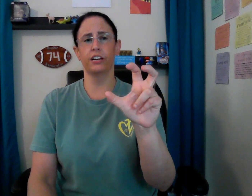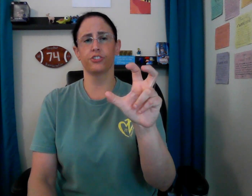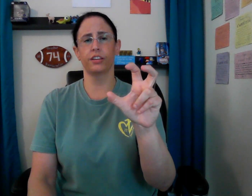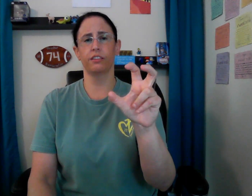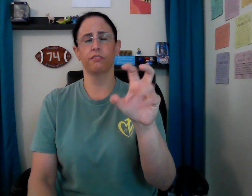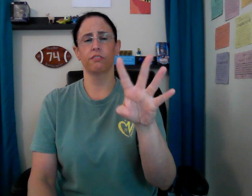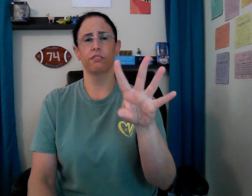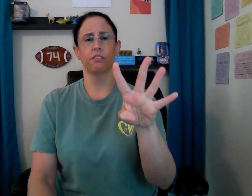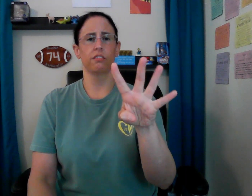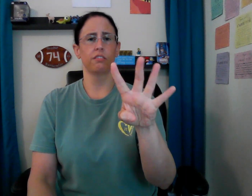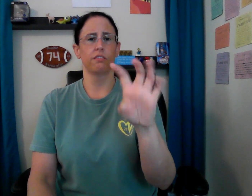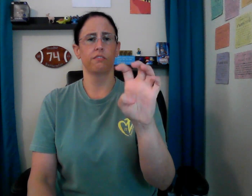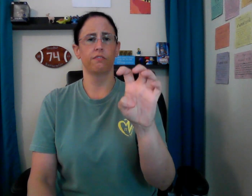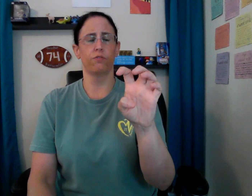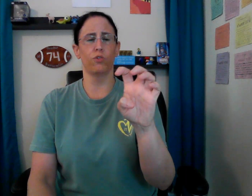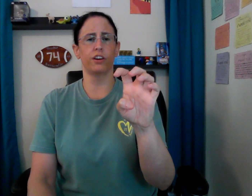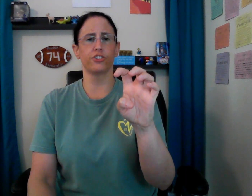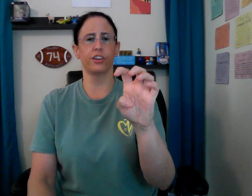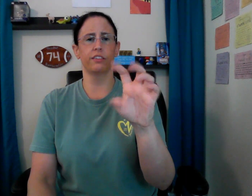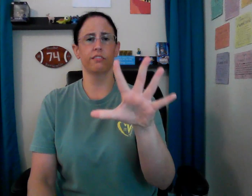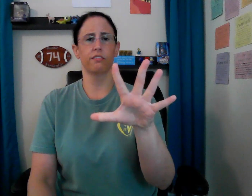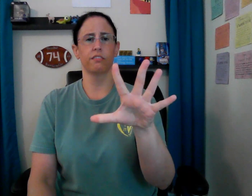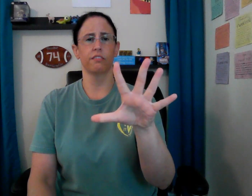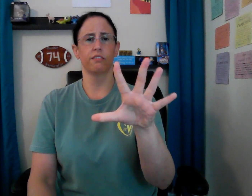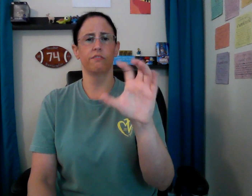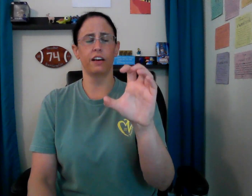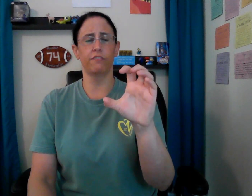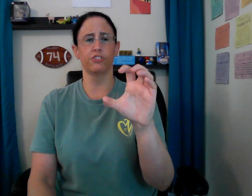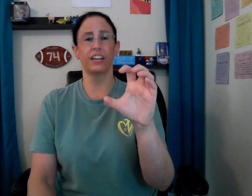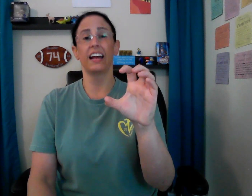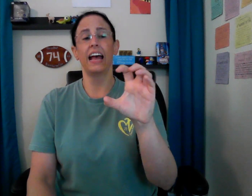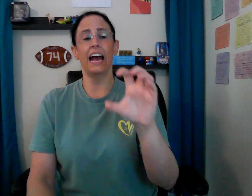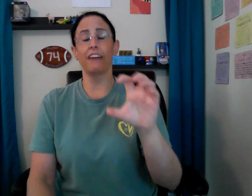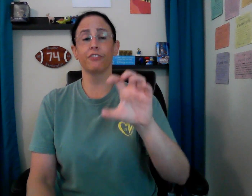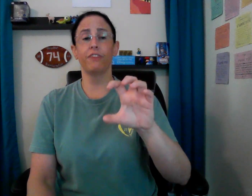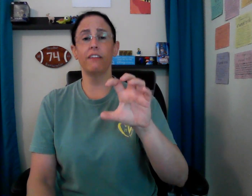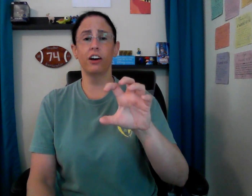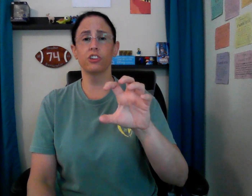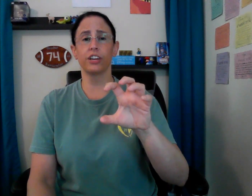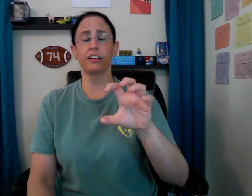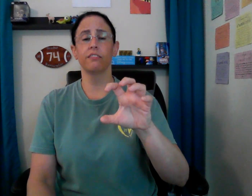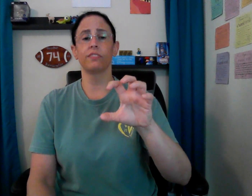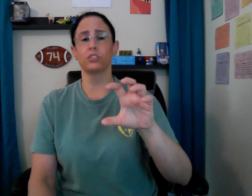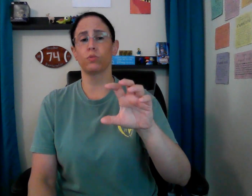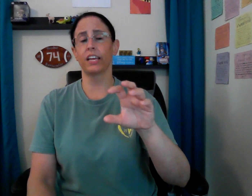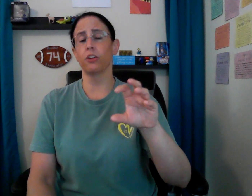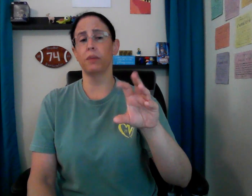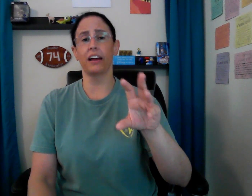300, 400, 500. After 500, that's when they go back